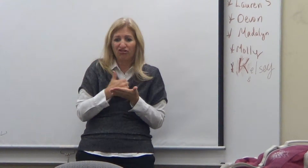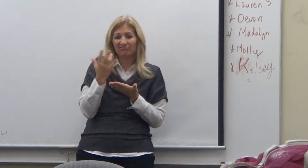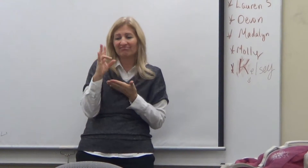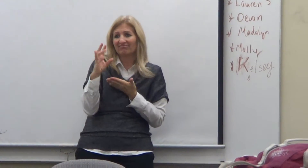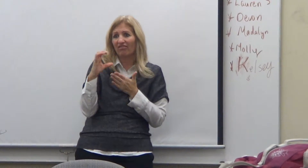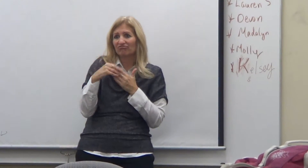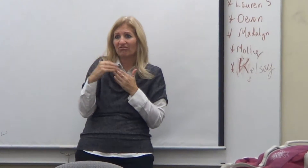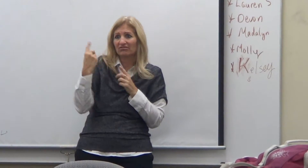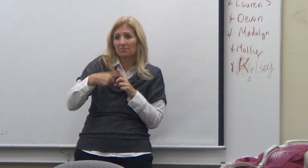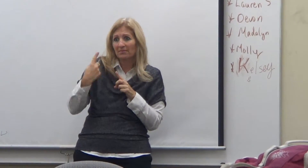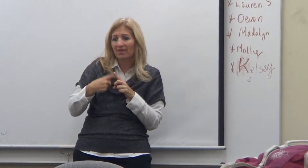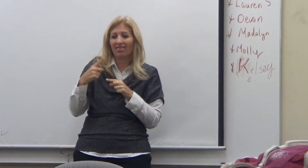It's going to help them save money,